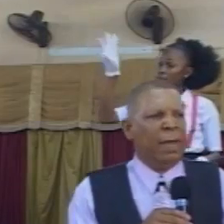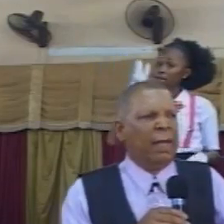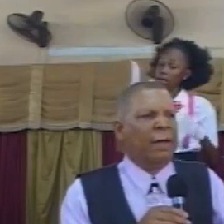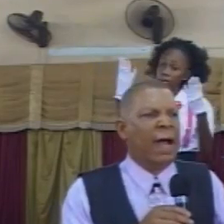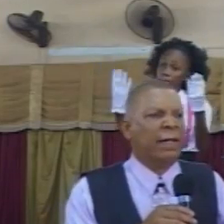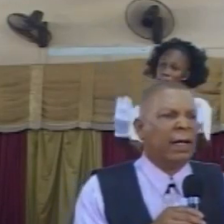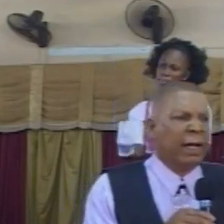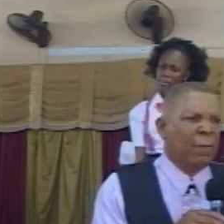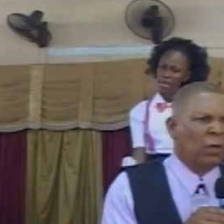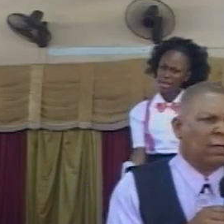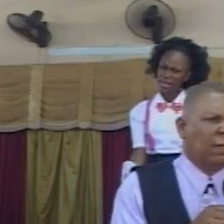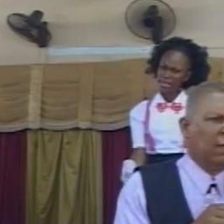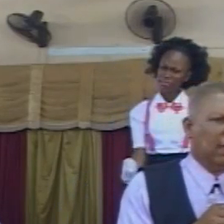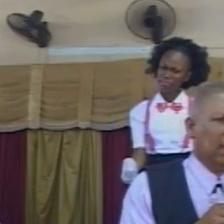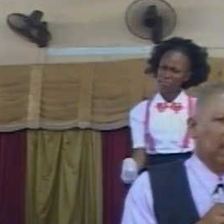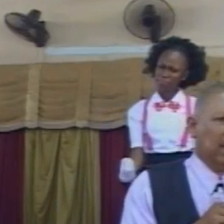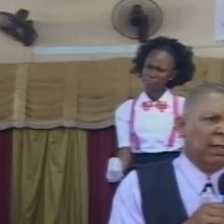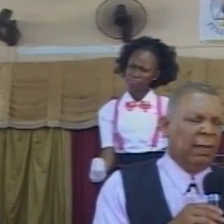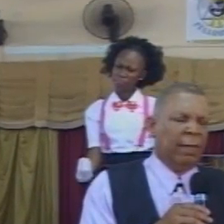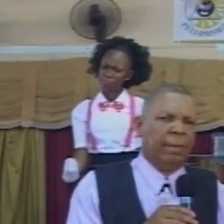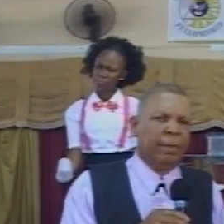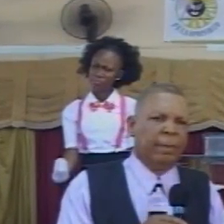it may even harden the clay among us.